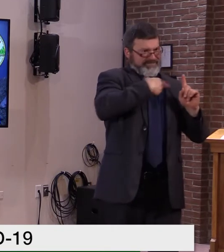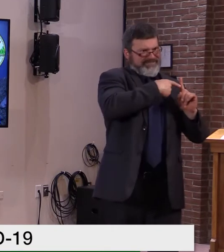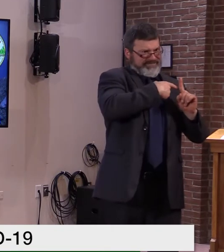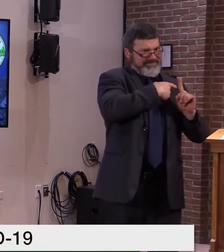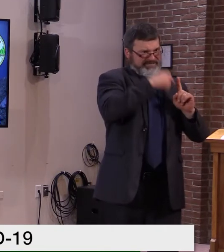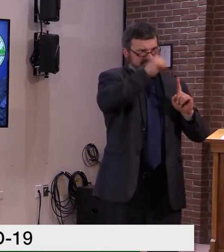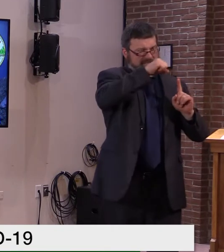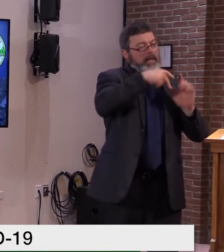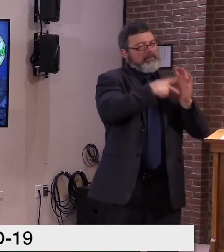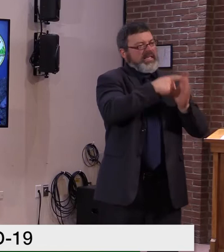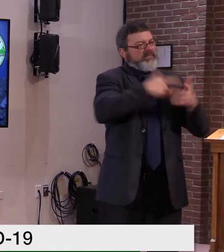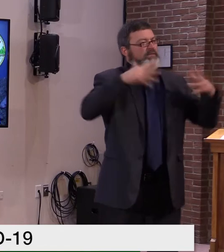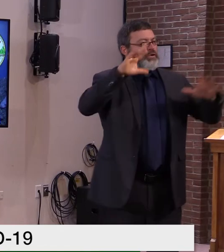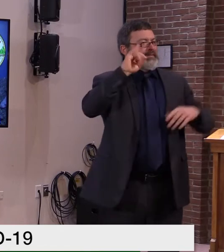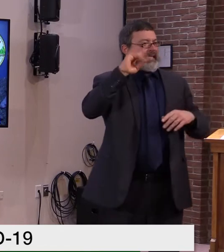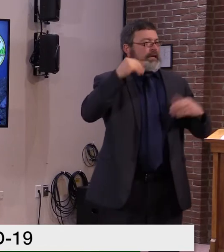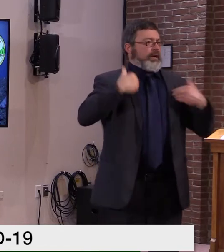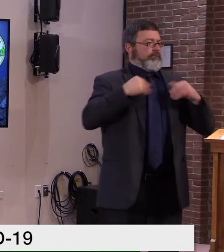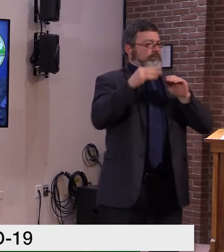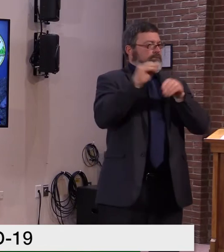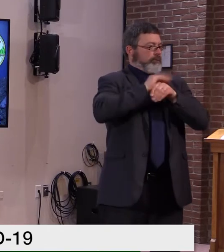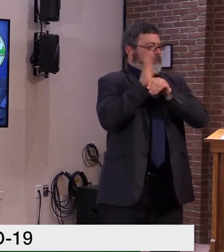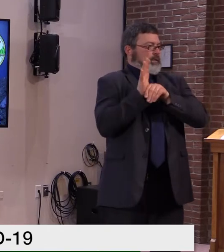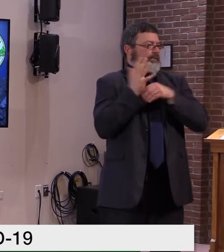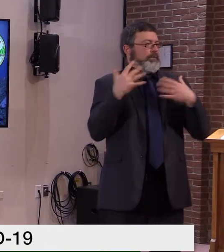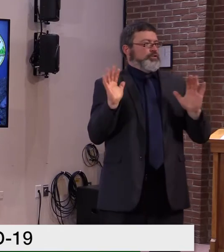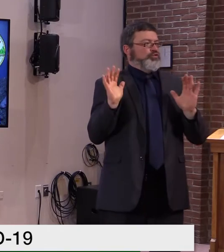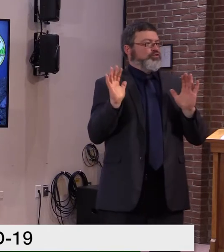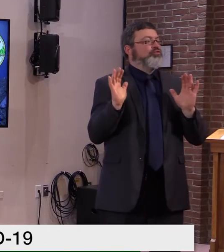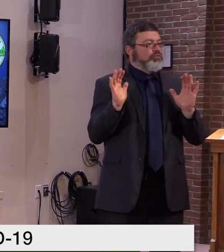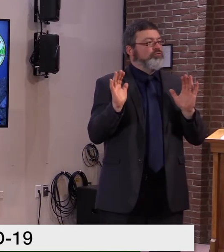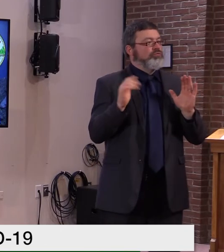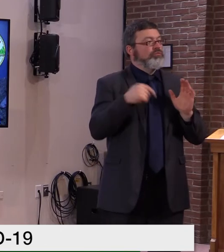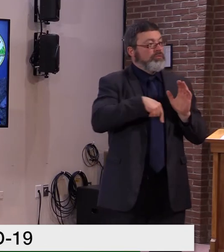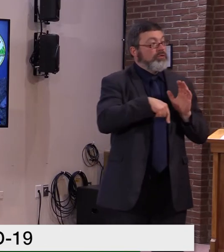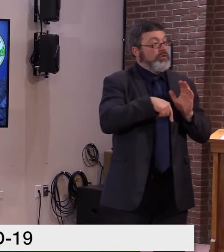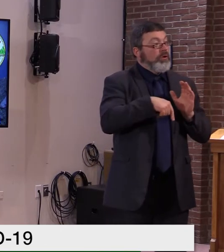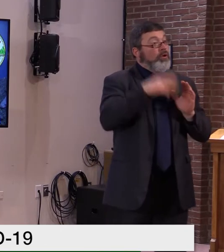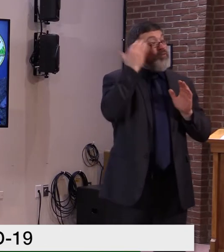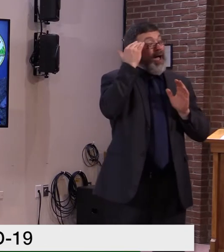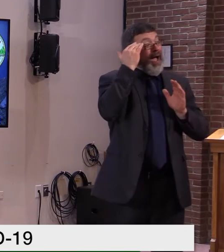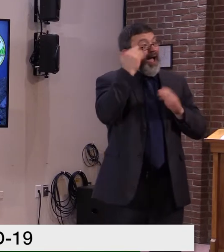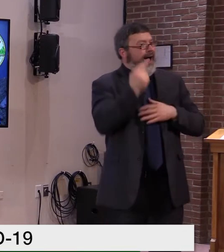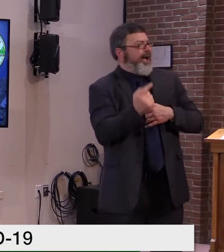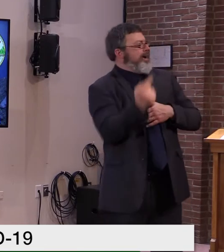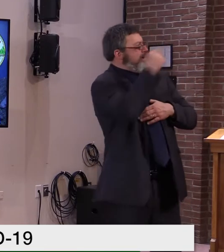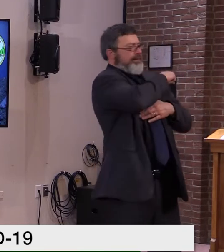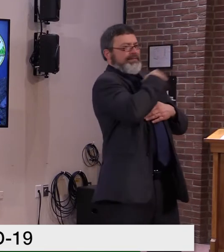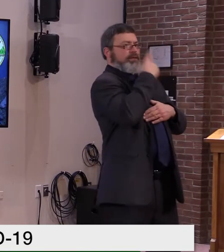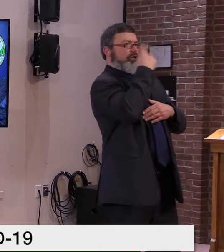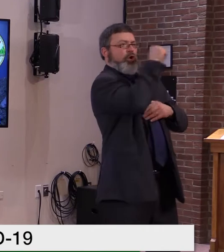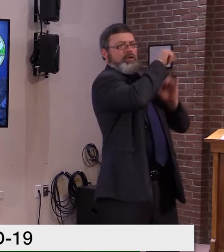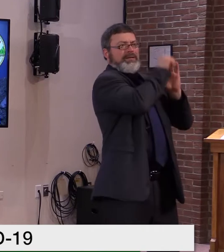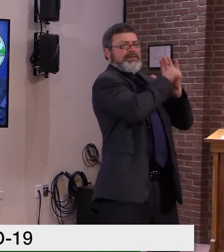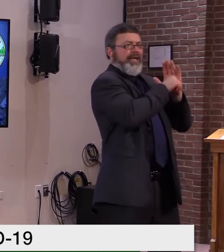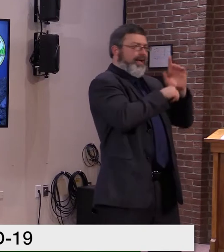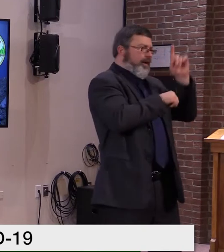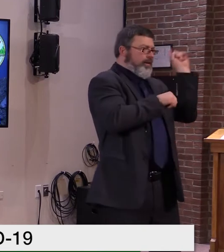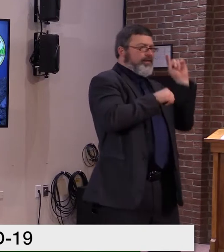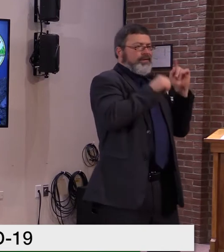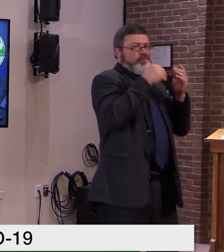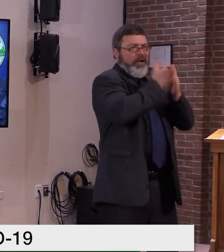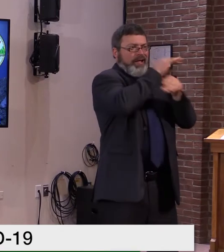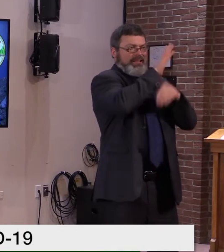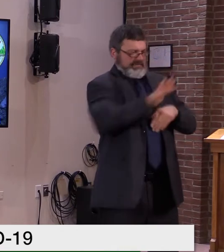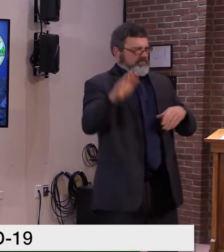and two, to be in line with other states. We will begin to report this starting tomorrow, and we will add